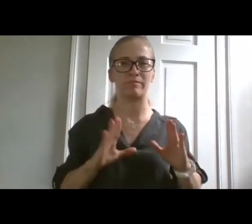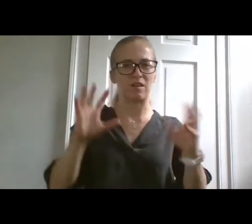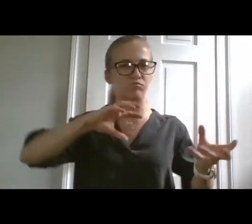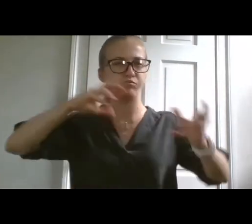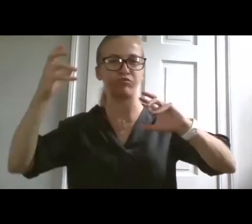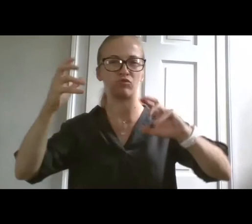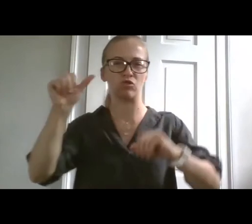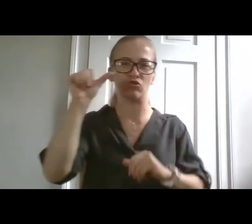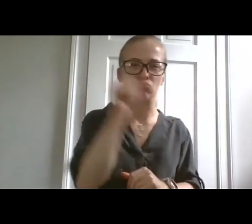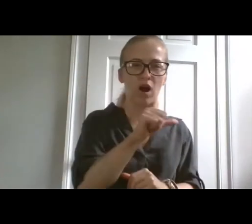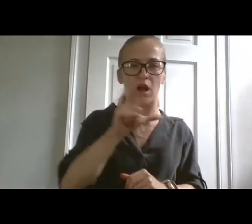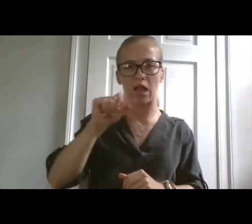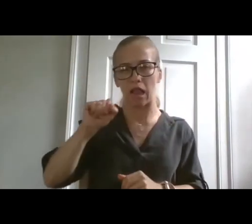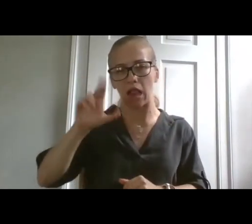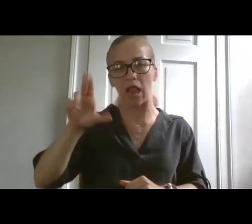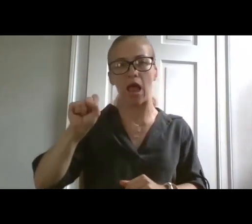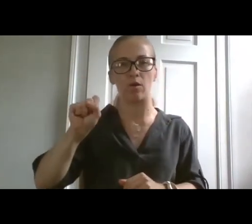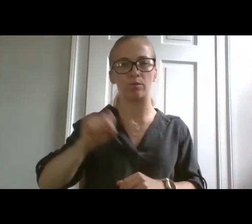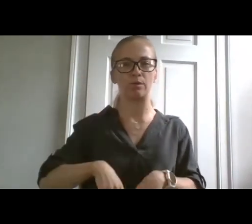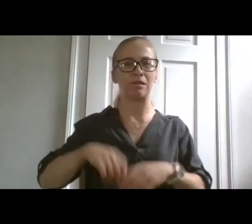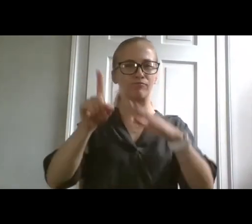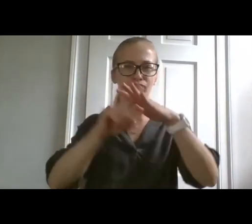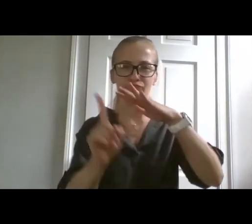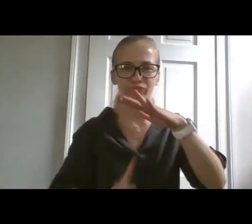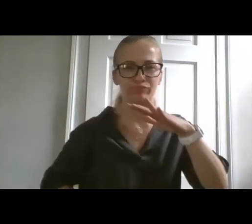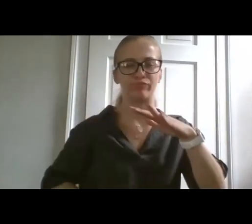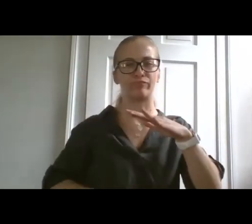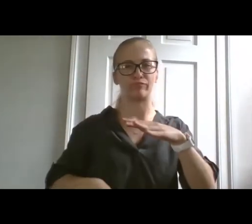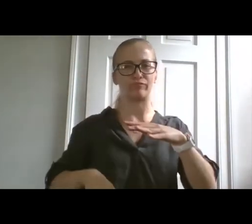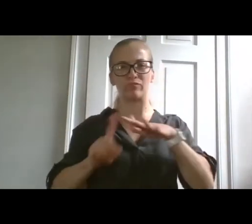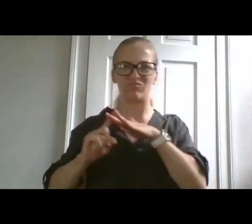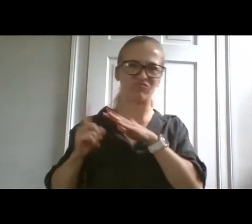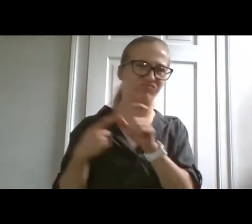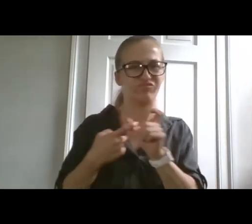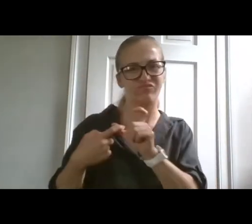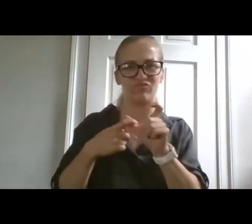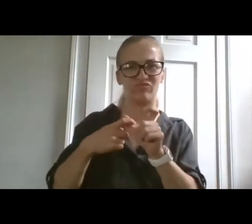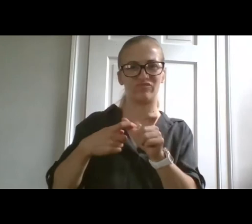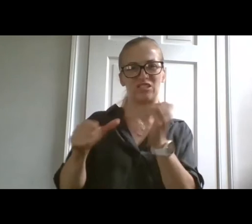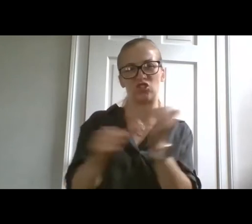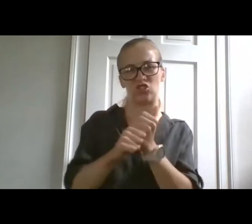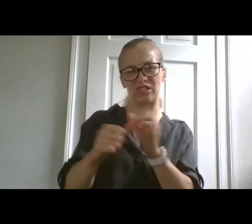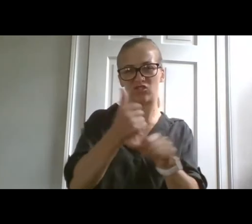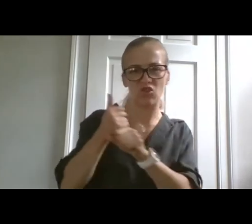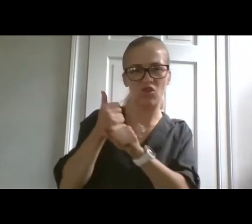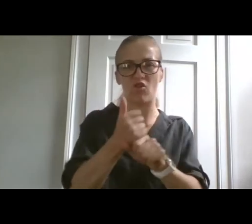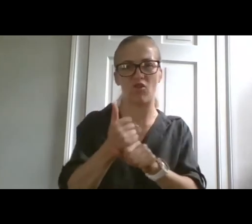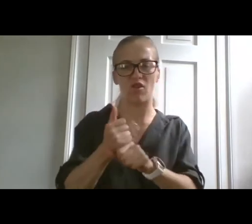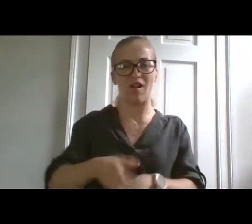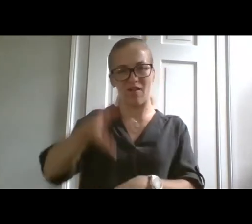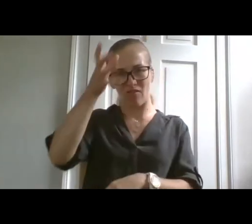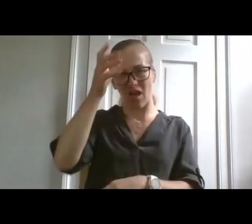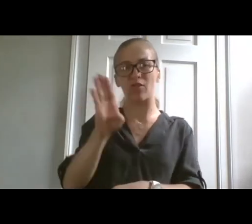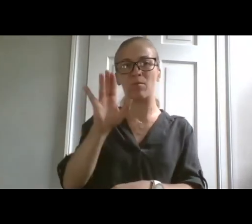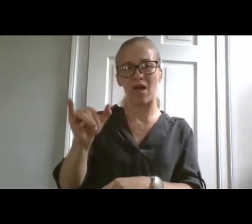drunk, louse, disappearer, philanderer, nose picker, shit stirrer. Fathered by his children,